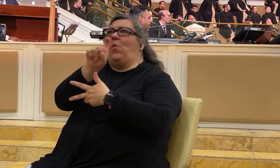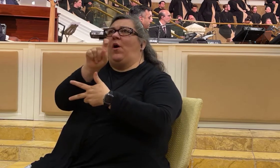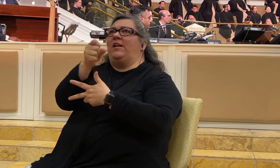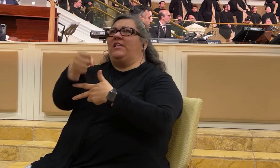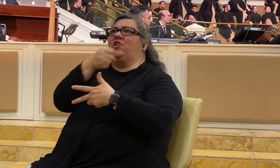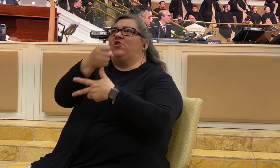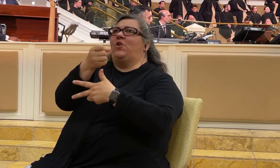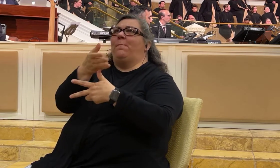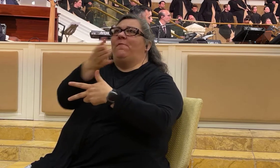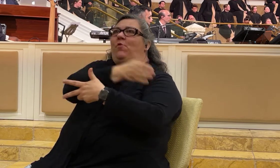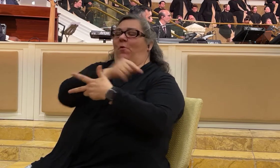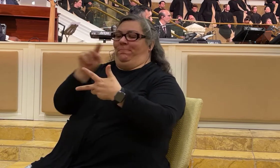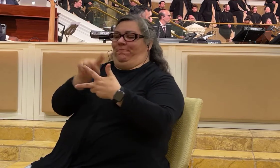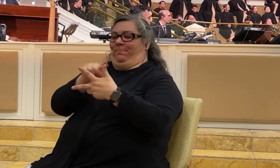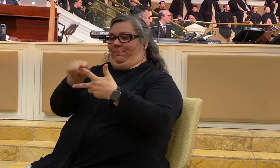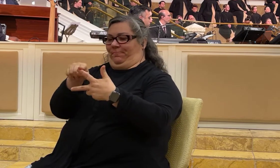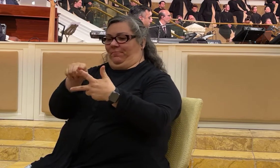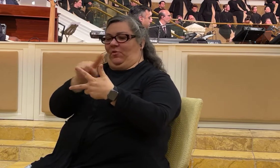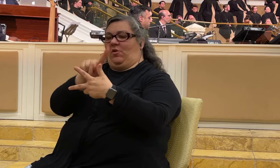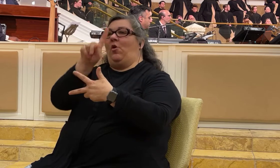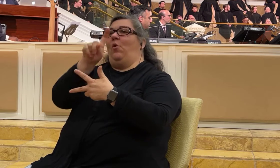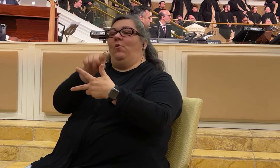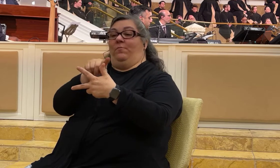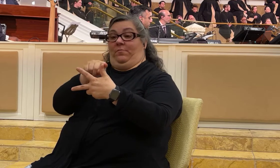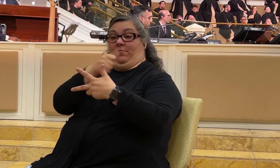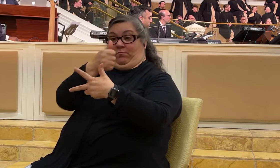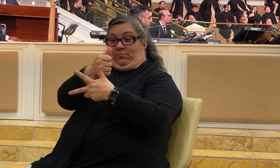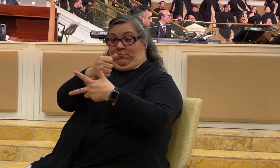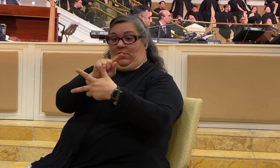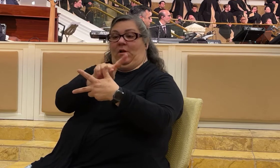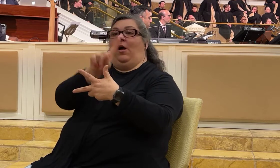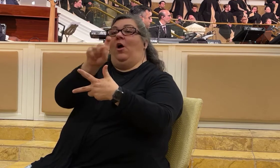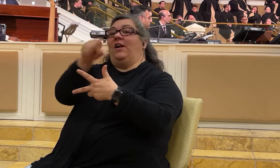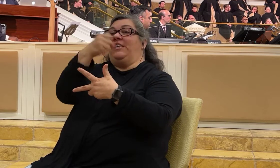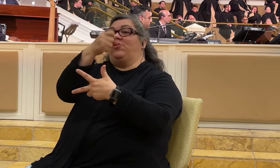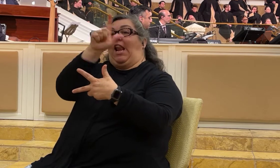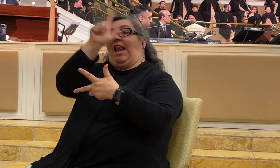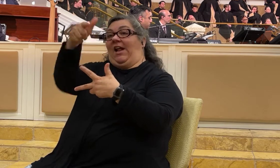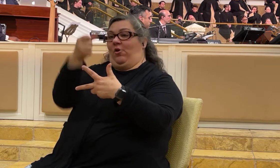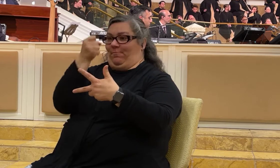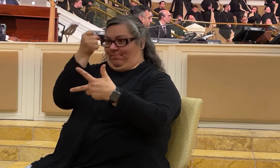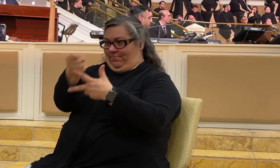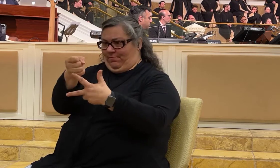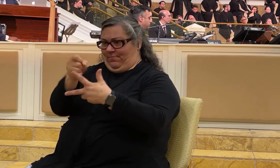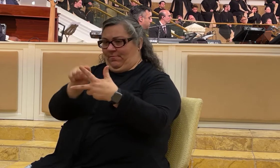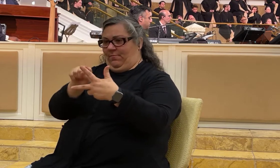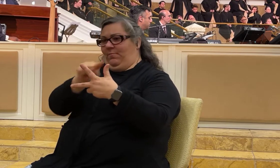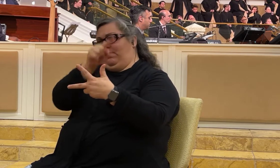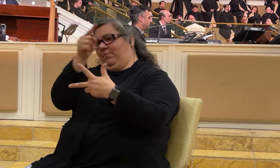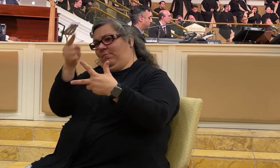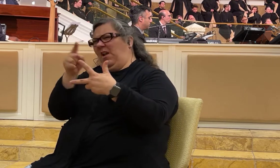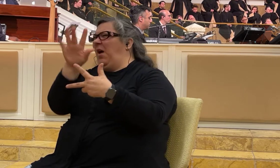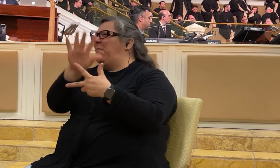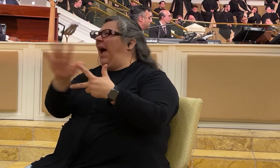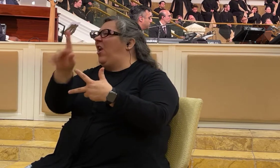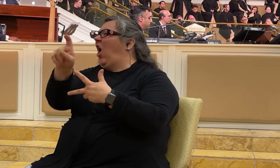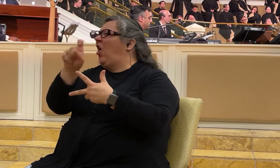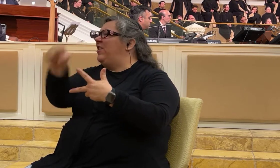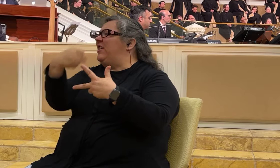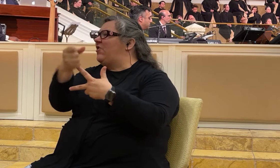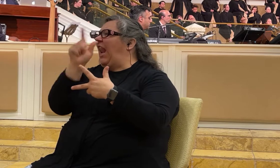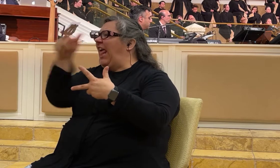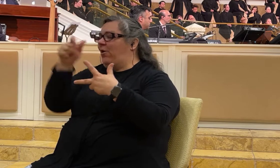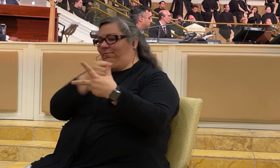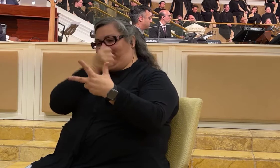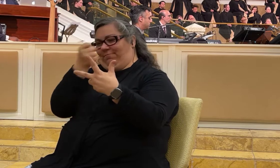before Isaac's did. Isaac's famine was a number of years, we don't know exactly how many, before Jacob's famine.